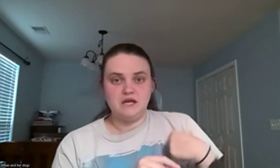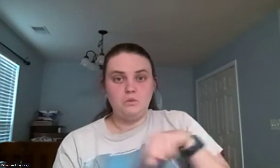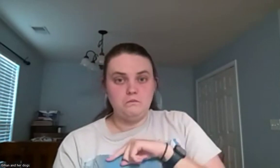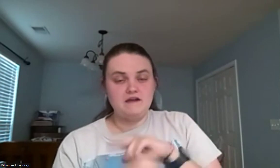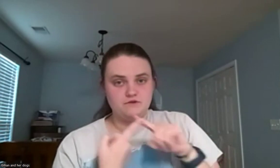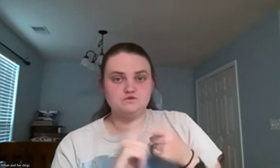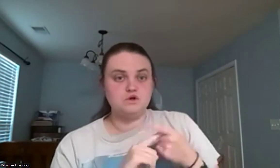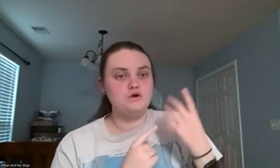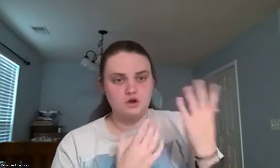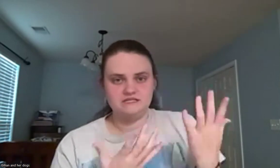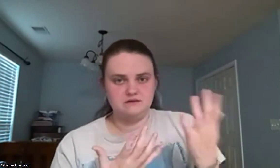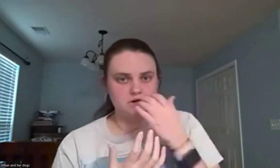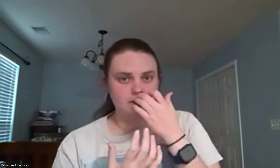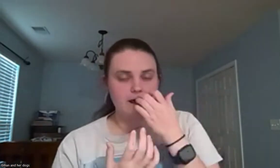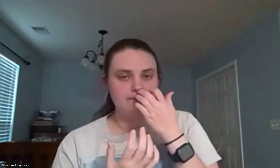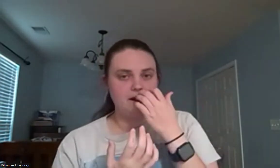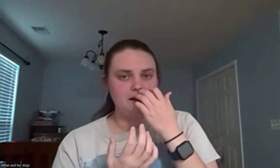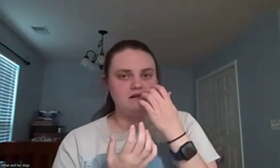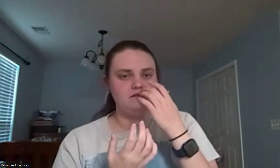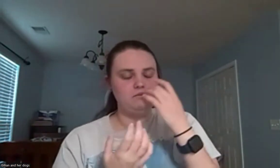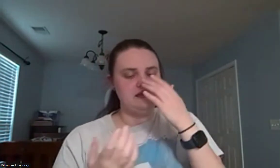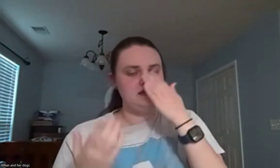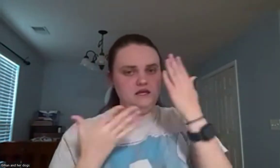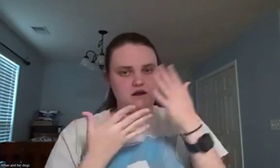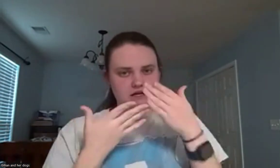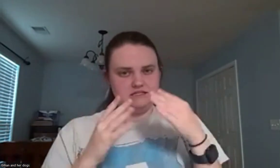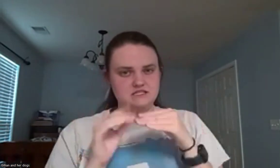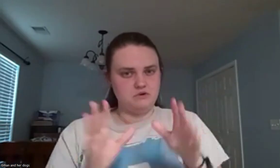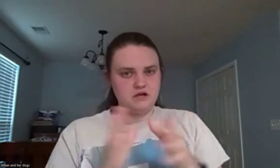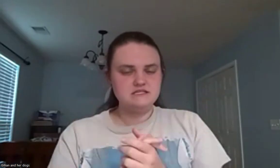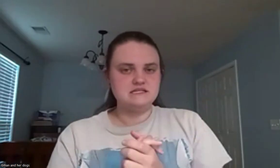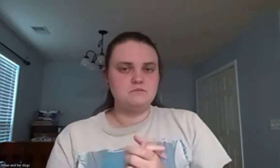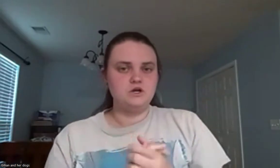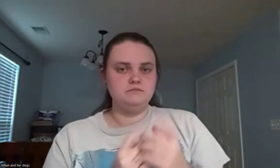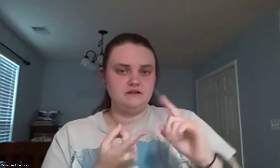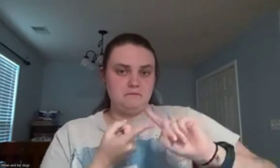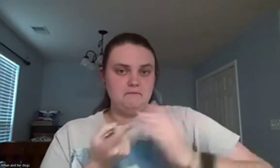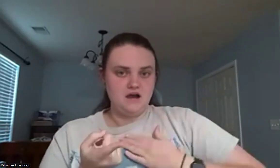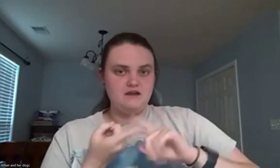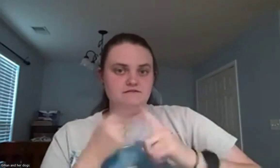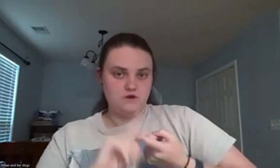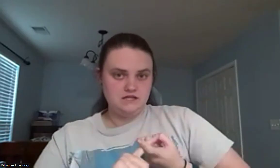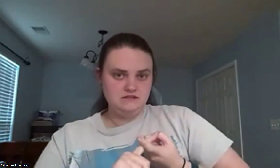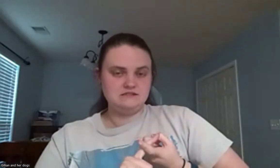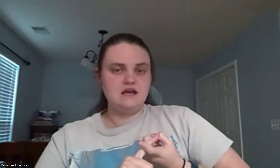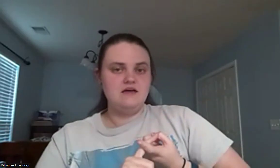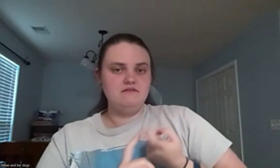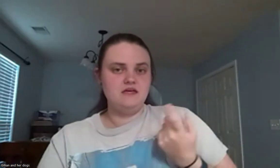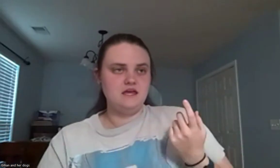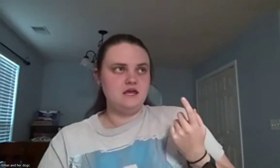my friends, we're all going somewhere. I'm not gonna, the way it kind of gets expressed is I'm gonna be like my friends. And then